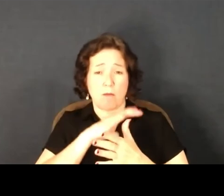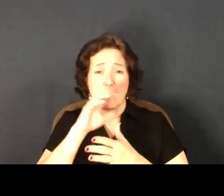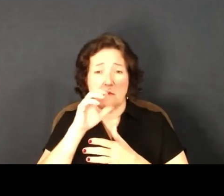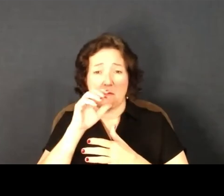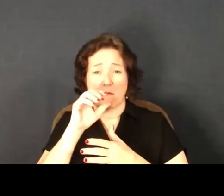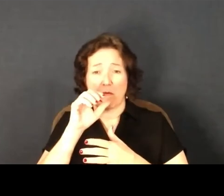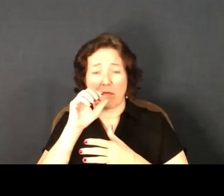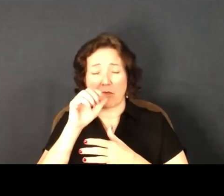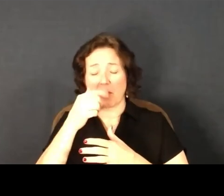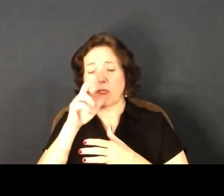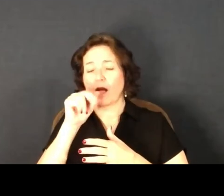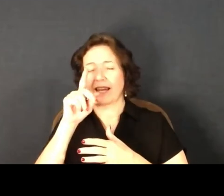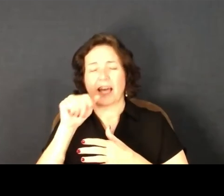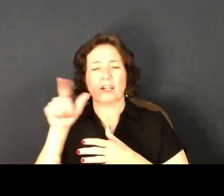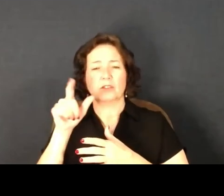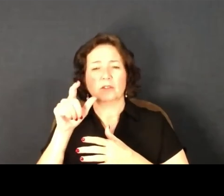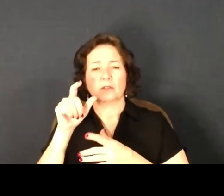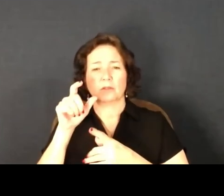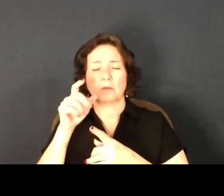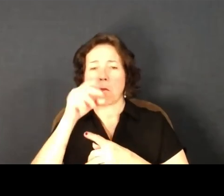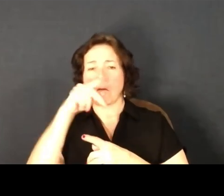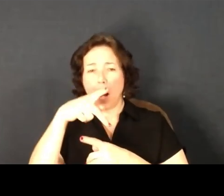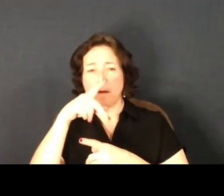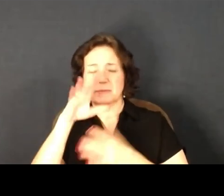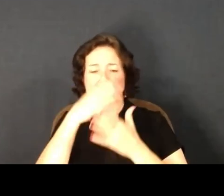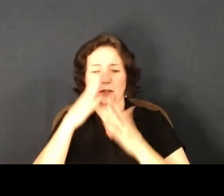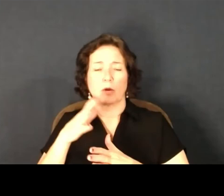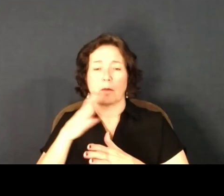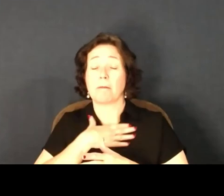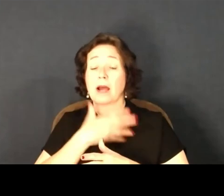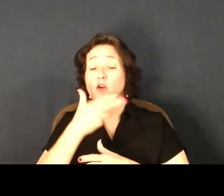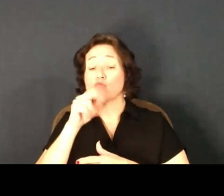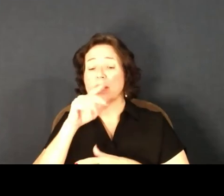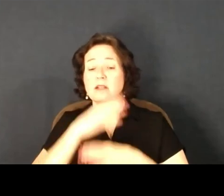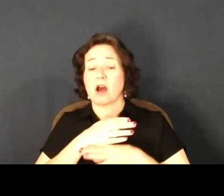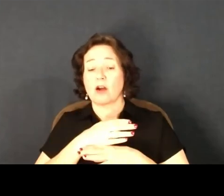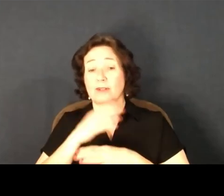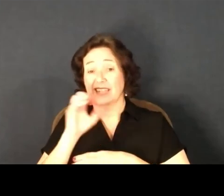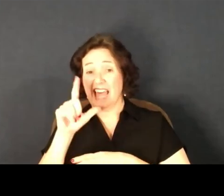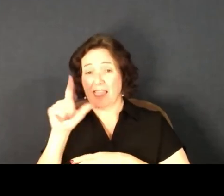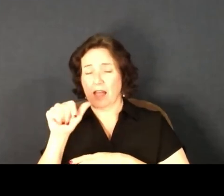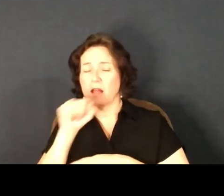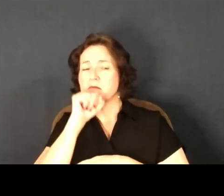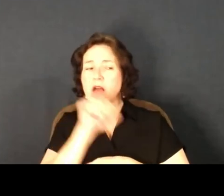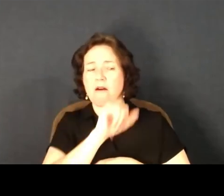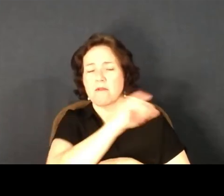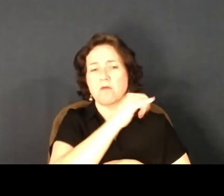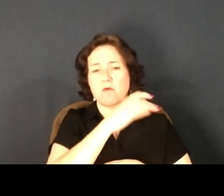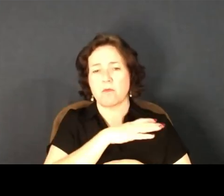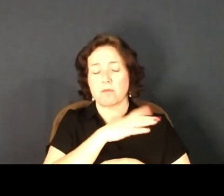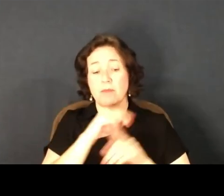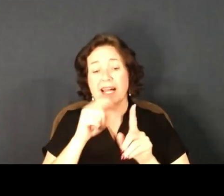is a pop singer. My granddaughter Ella loves her. And last year,